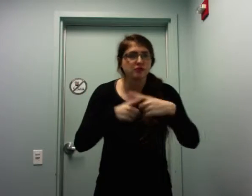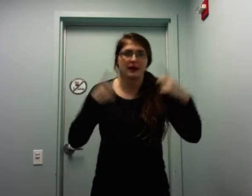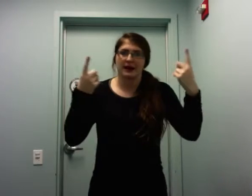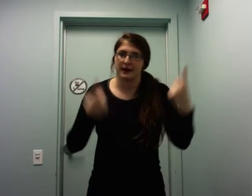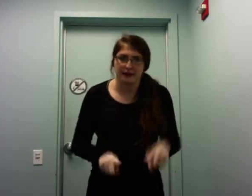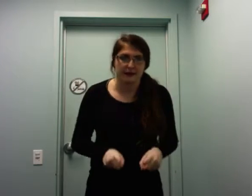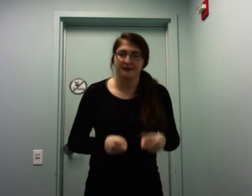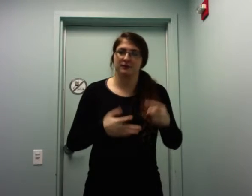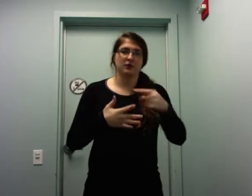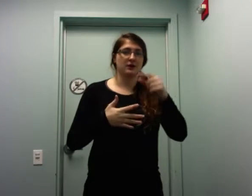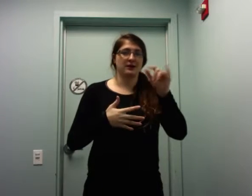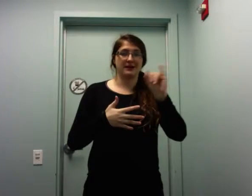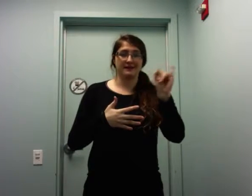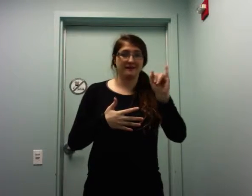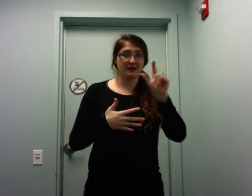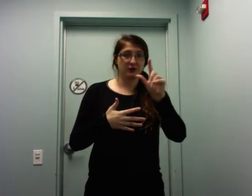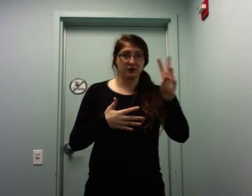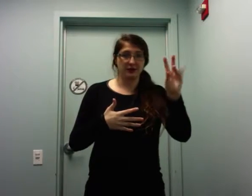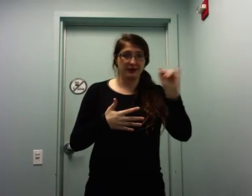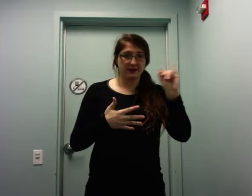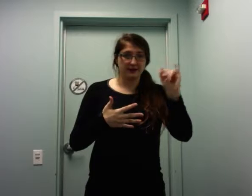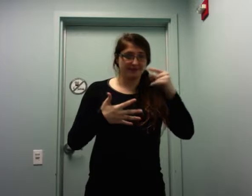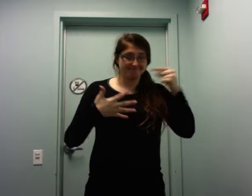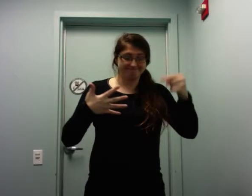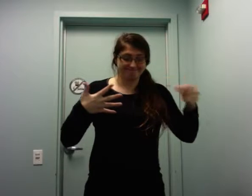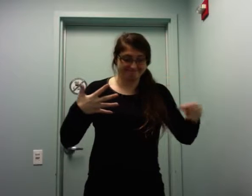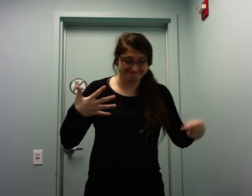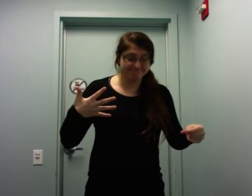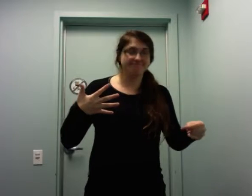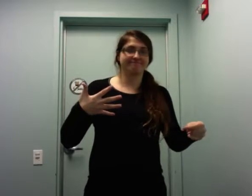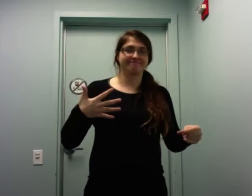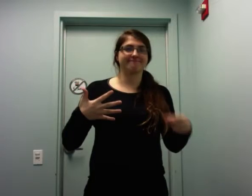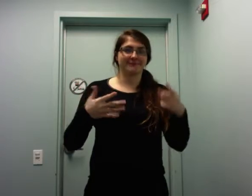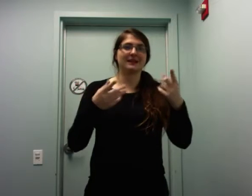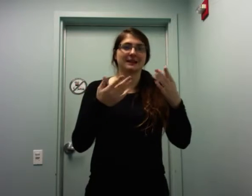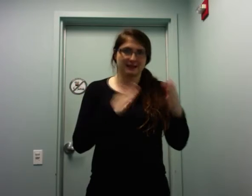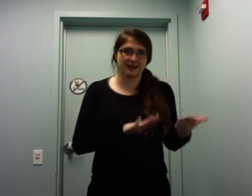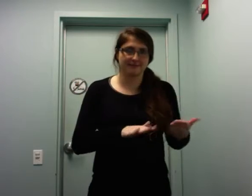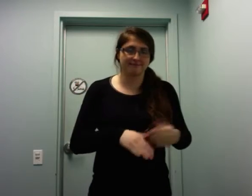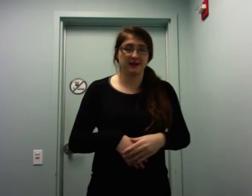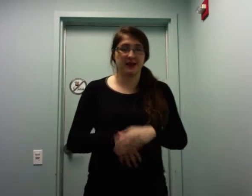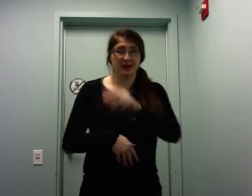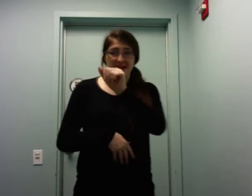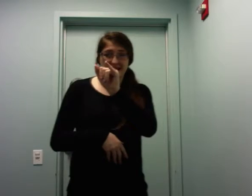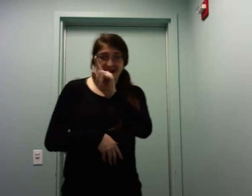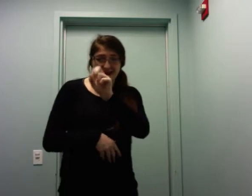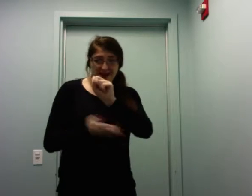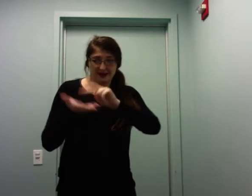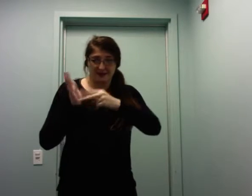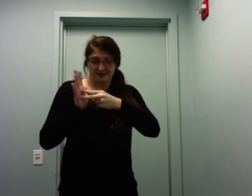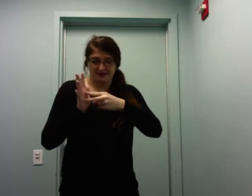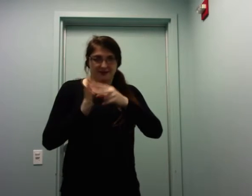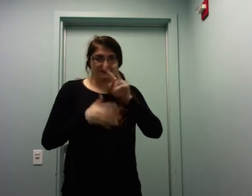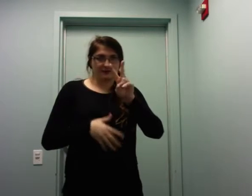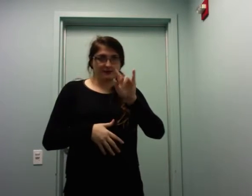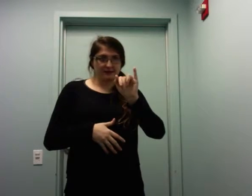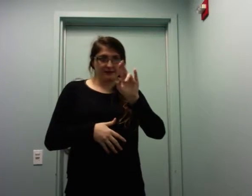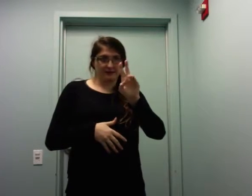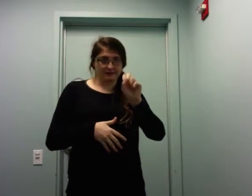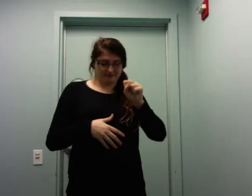All the word AIDS means is that a person has a virus in their body and it has destroyed their immune system. This is